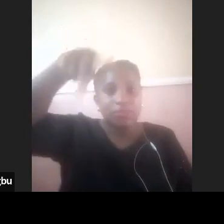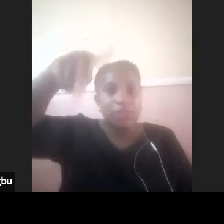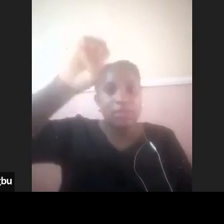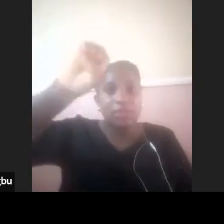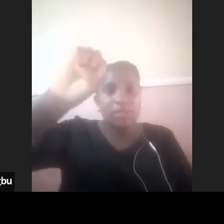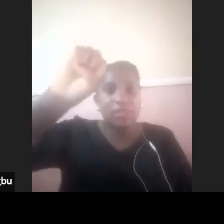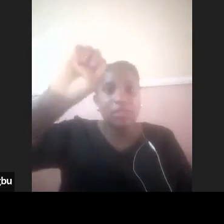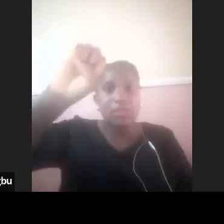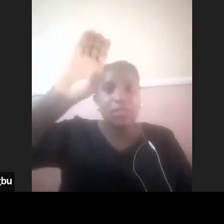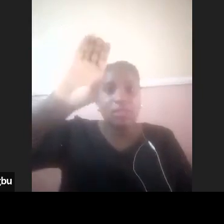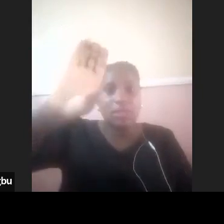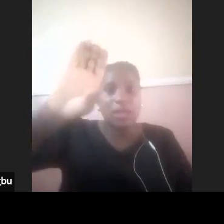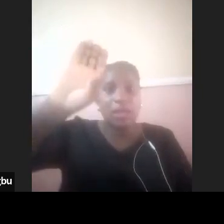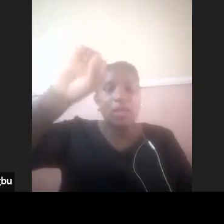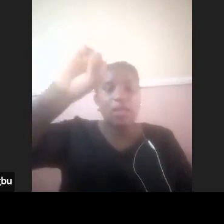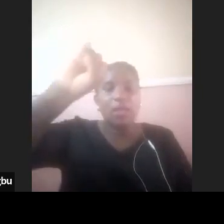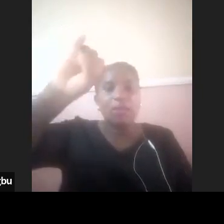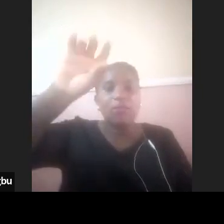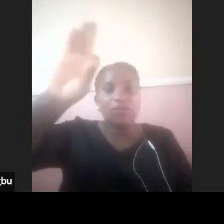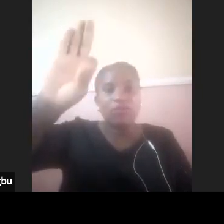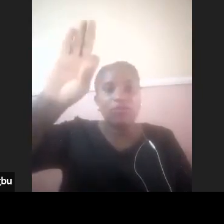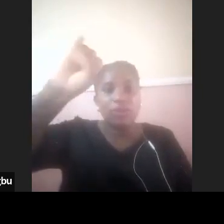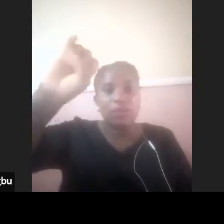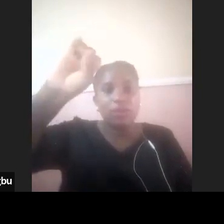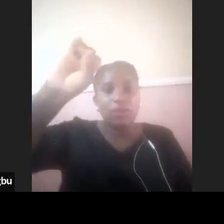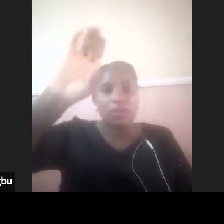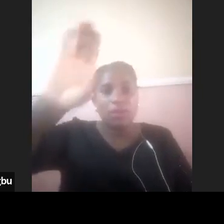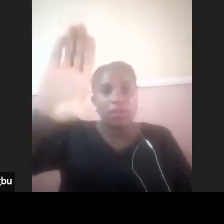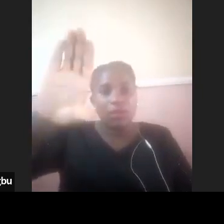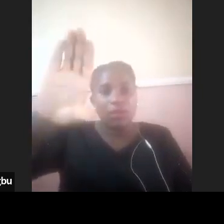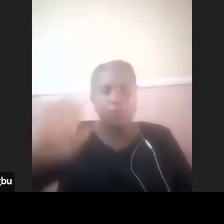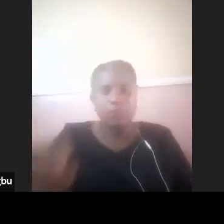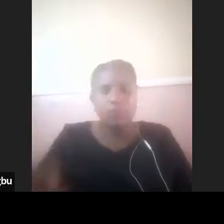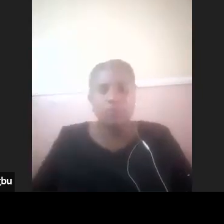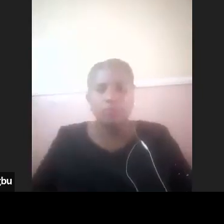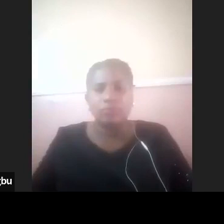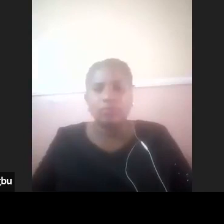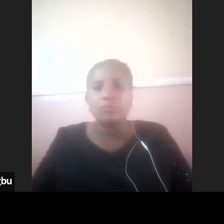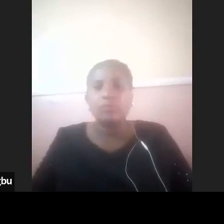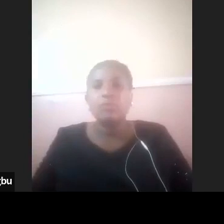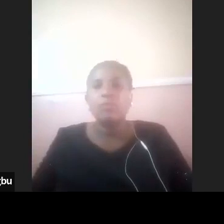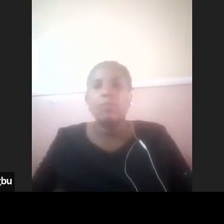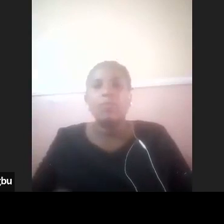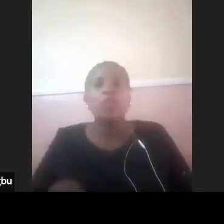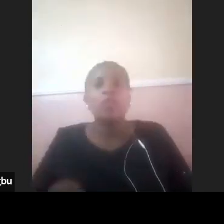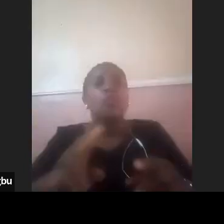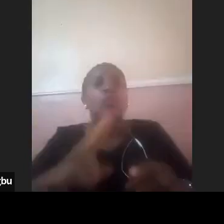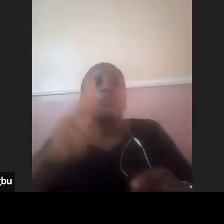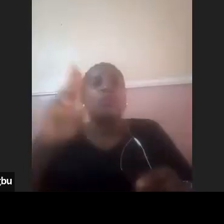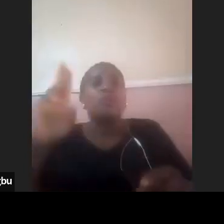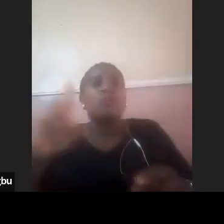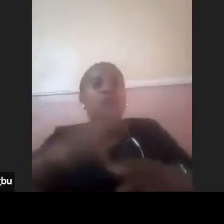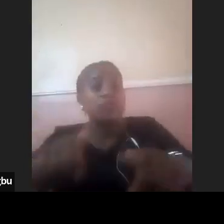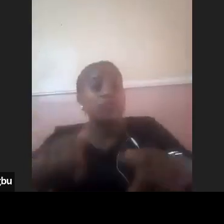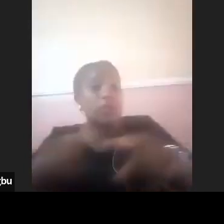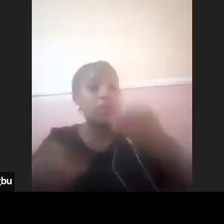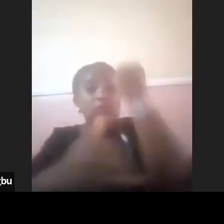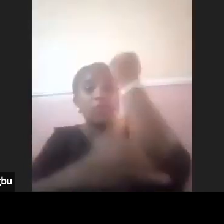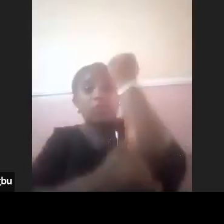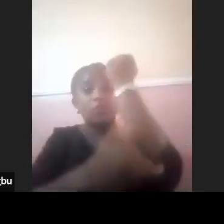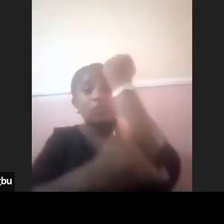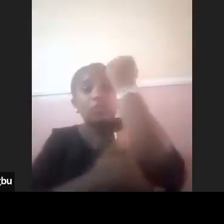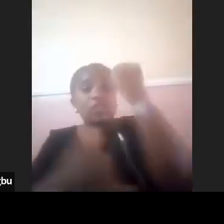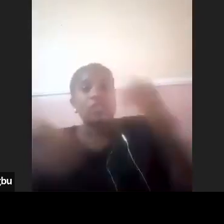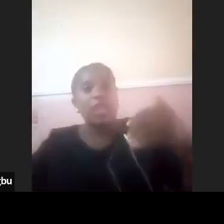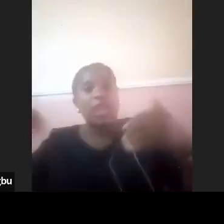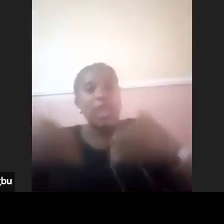I structured it. I structured it according to the country, according to maybe where I work, and I took it